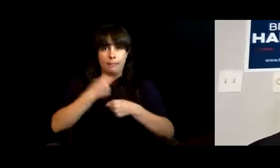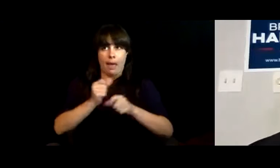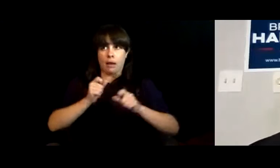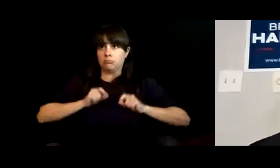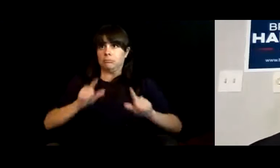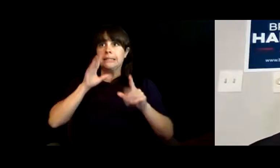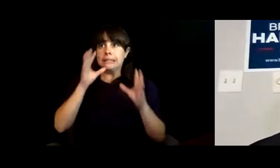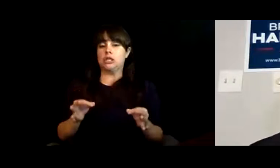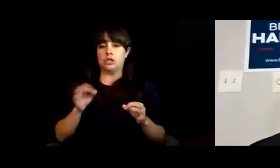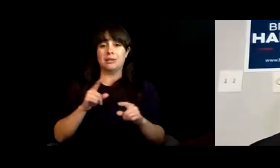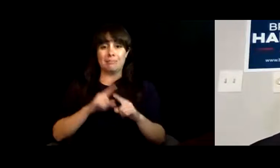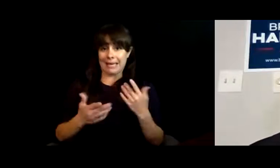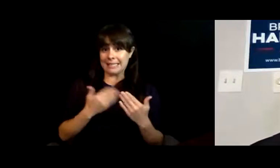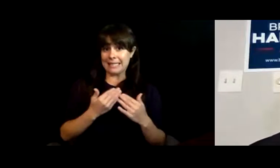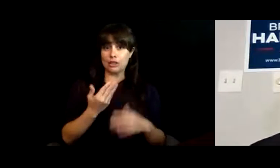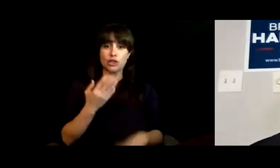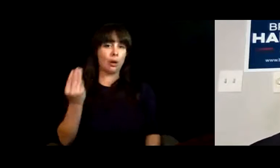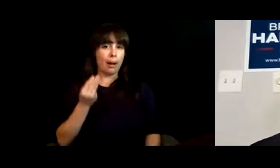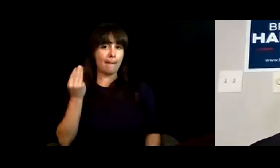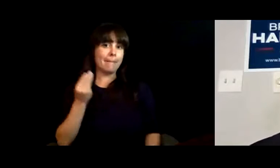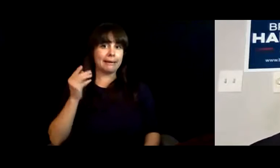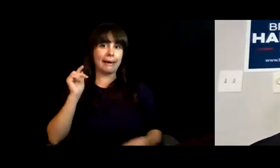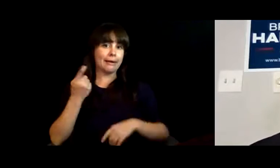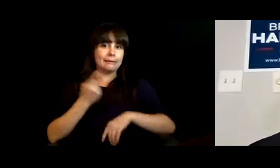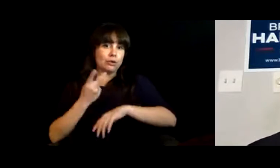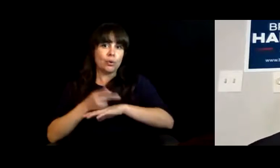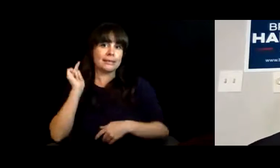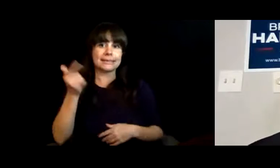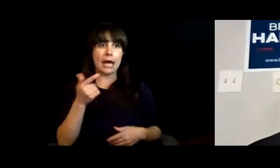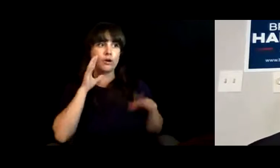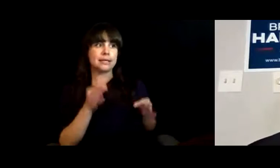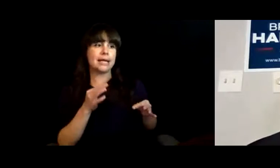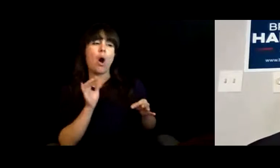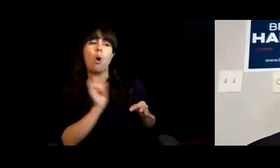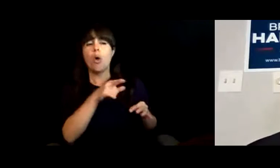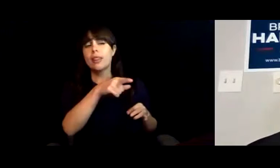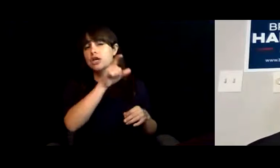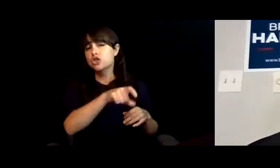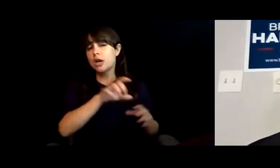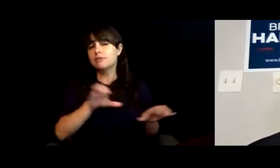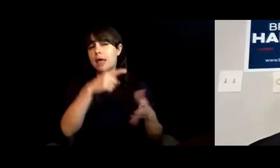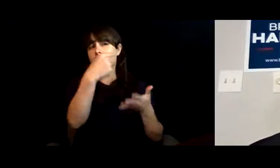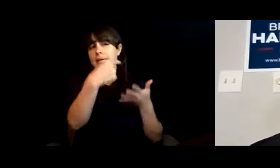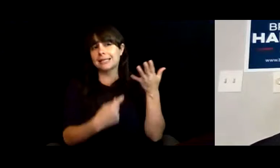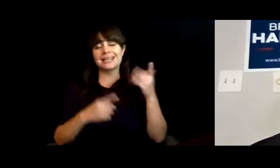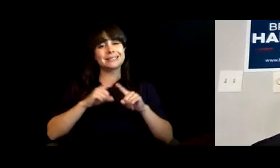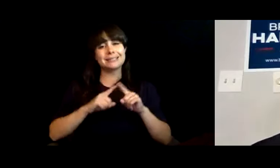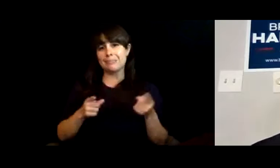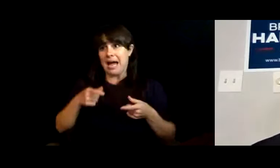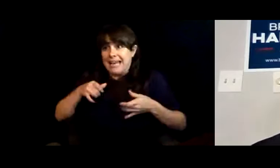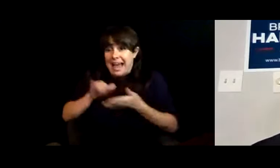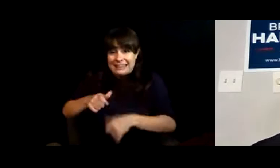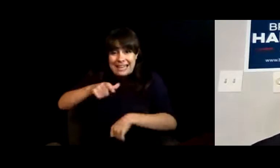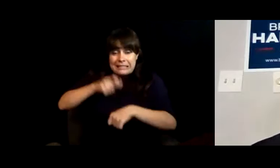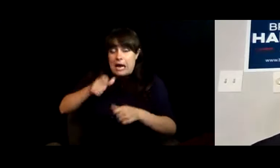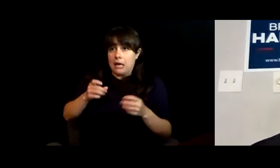quarterback those decisions, but these are true heroes that we're seeing. We're losing them in huge numbers because they just don't feel like